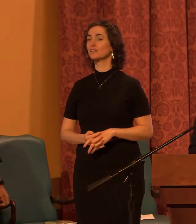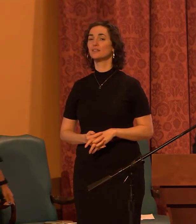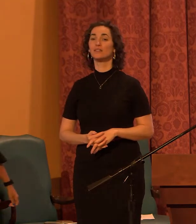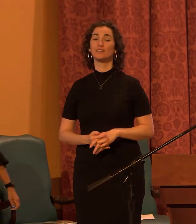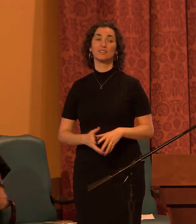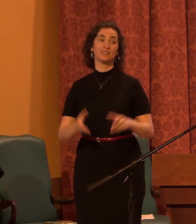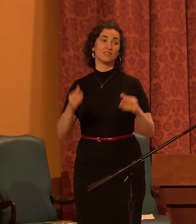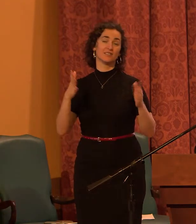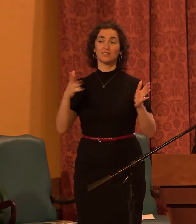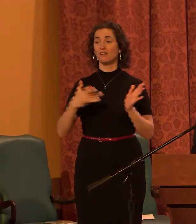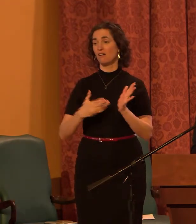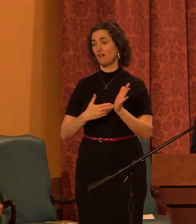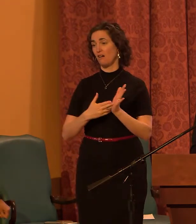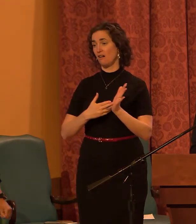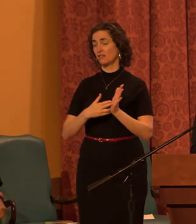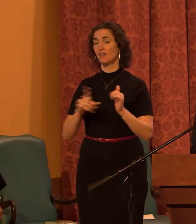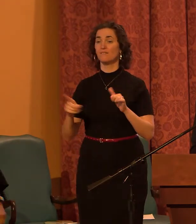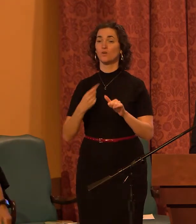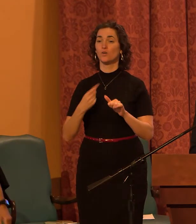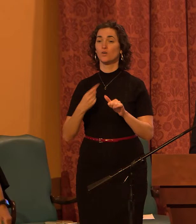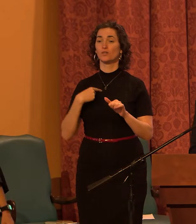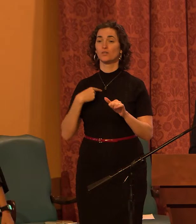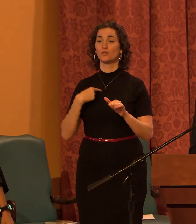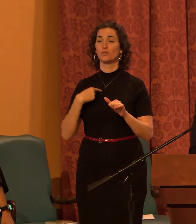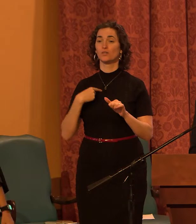I've got to be honest, when I first met Dr. Mitchell,